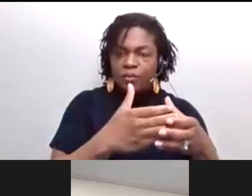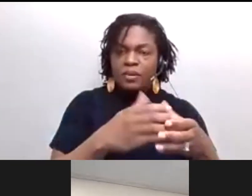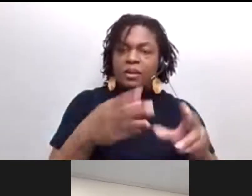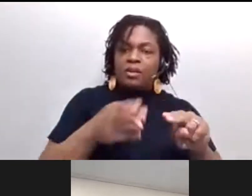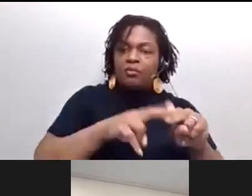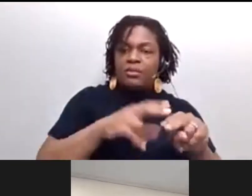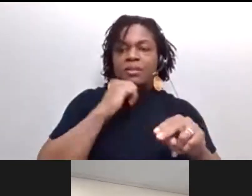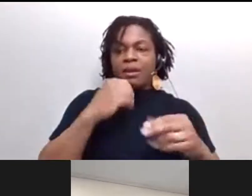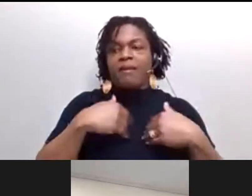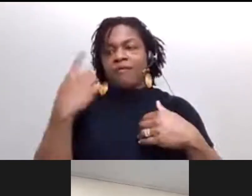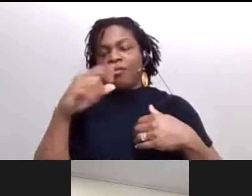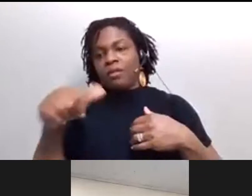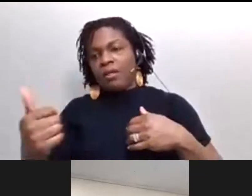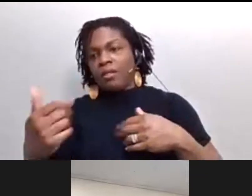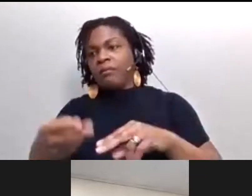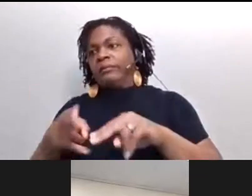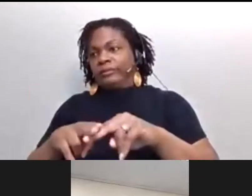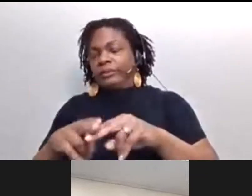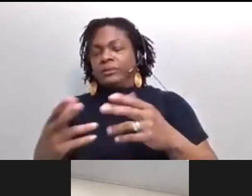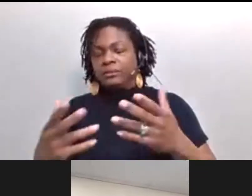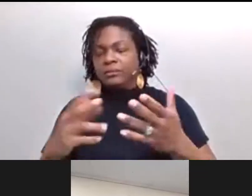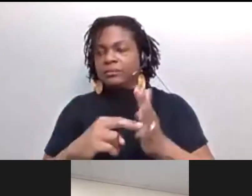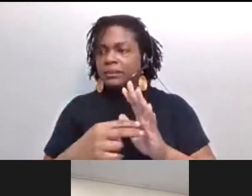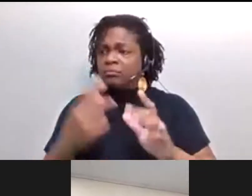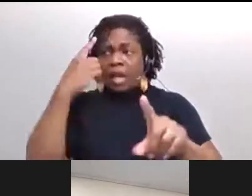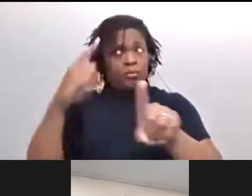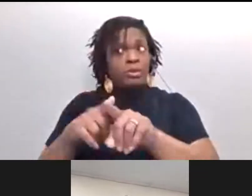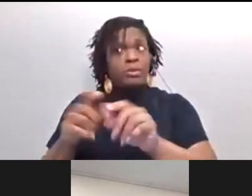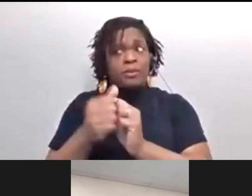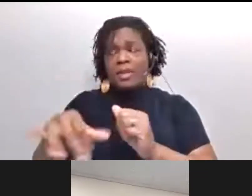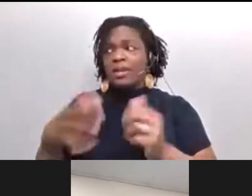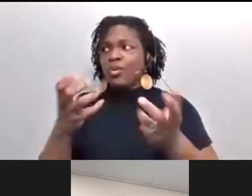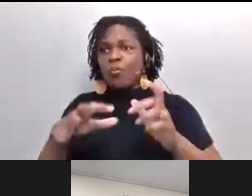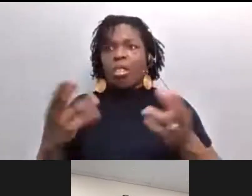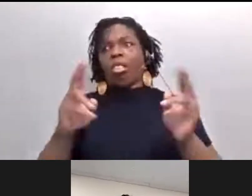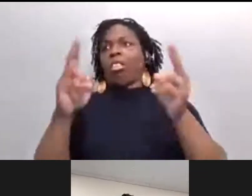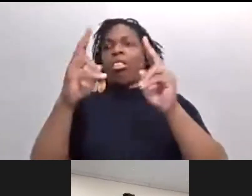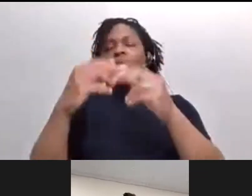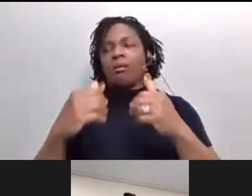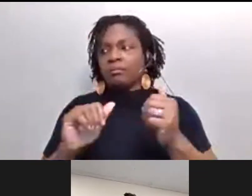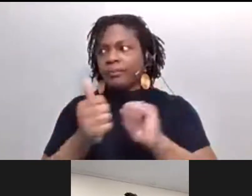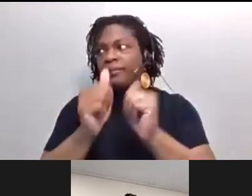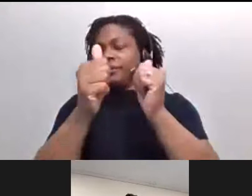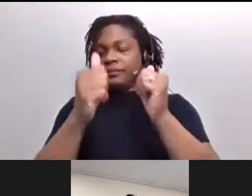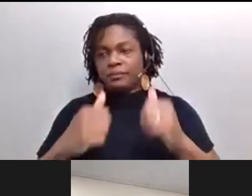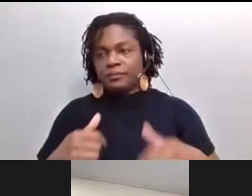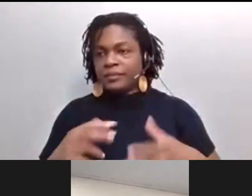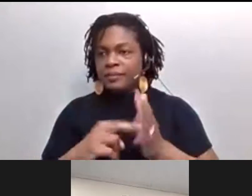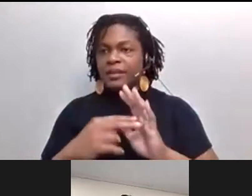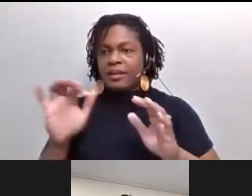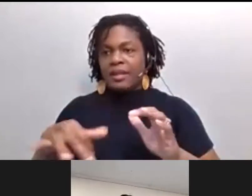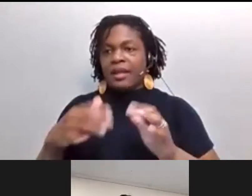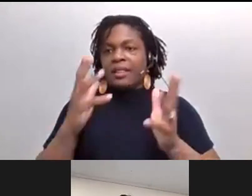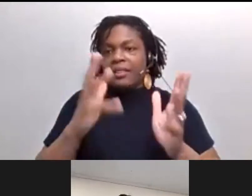have it for the other, which I totally agree, because you don't want people competing against each other, because then it leaves, you know, our loved ones without